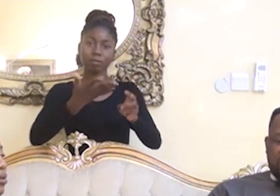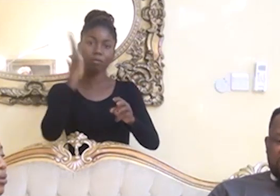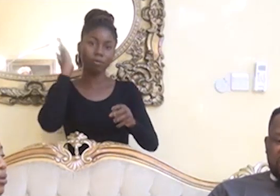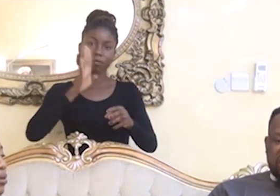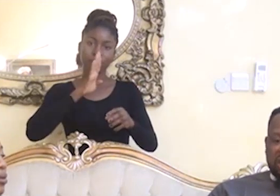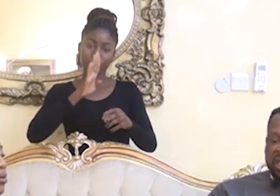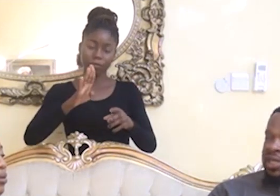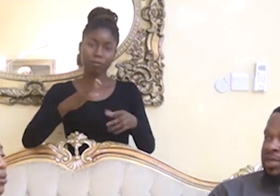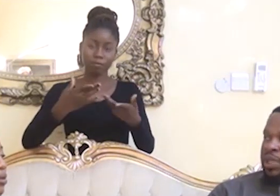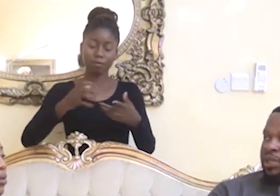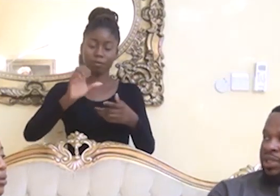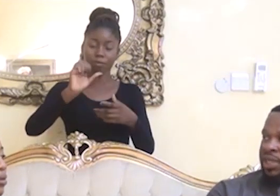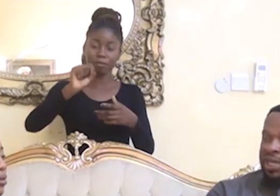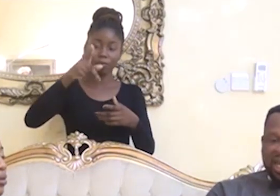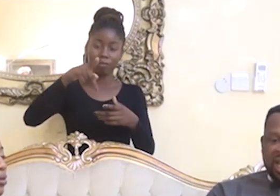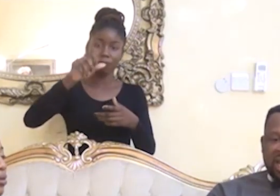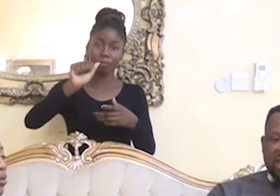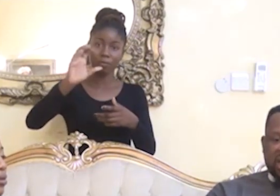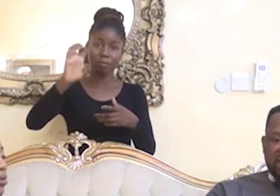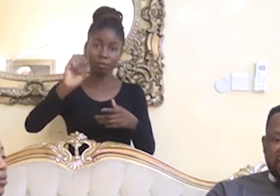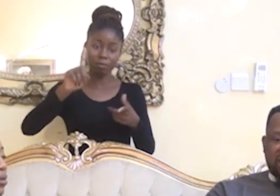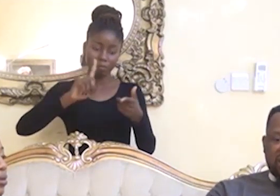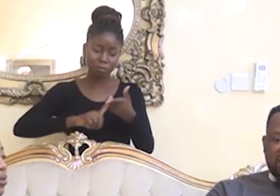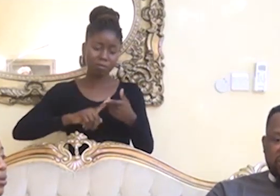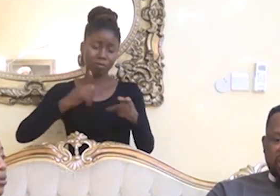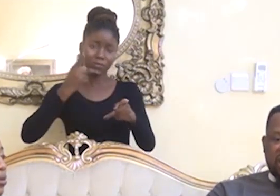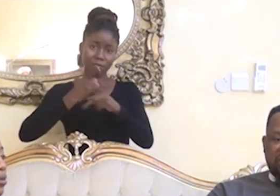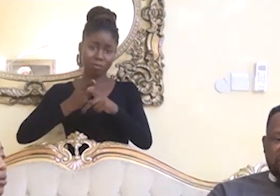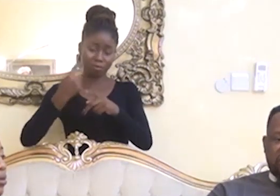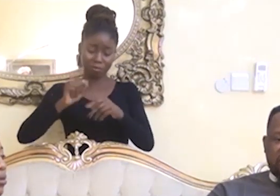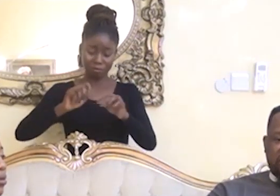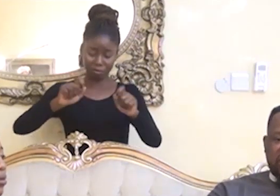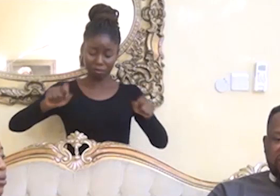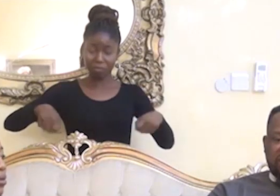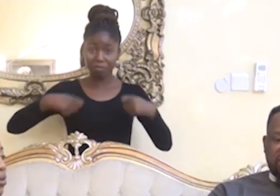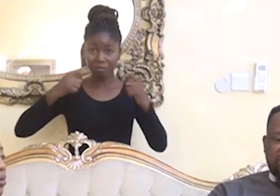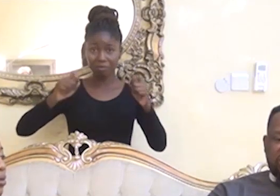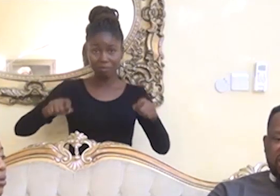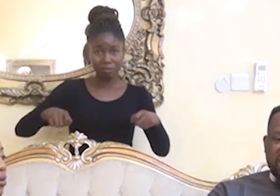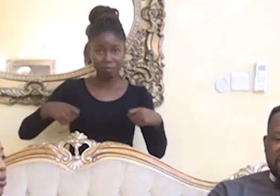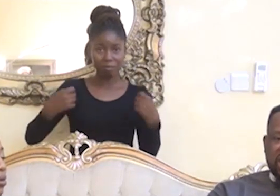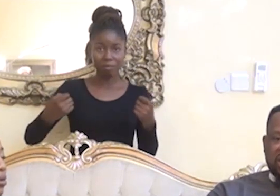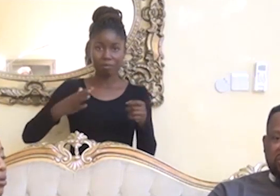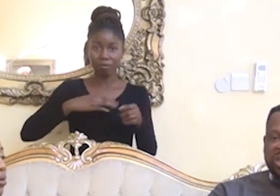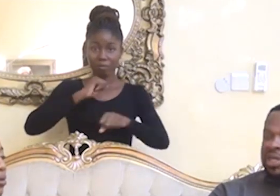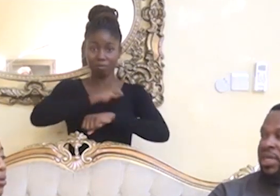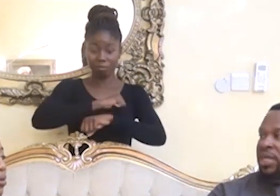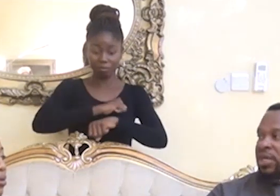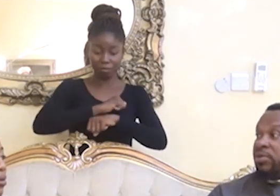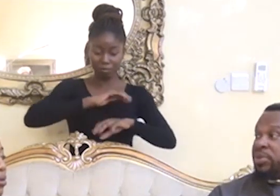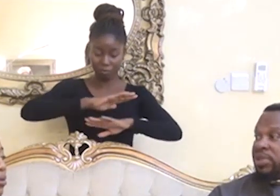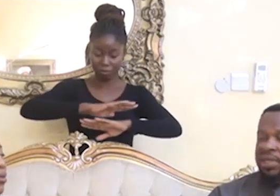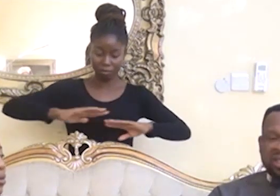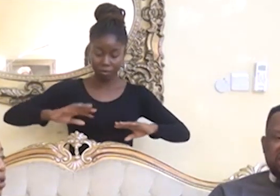to accommodate the wheelchair, and a table in the level in such a way he can operate